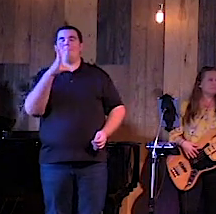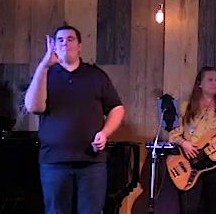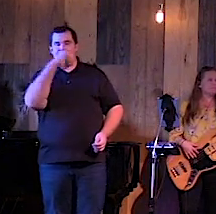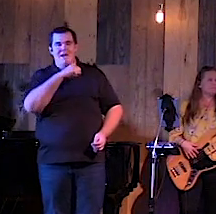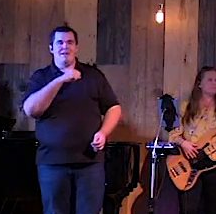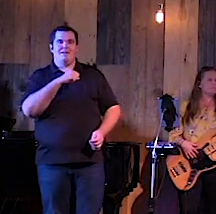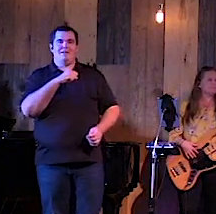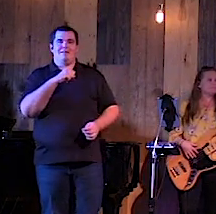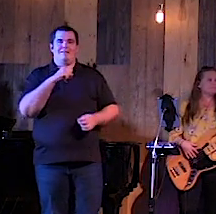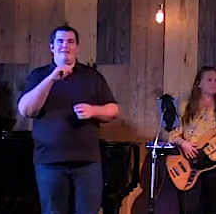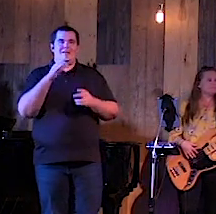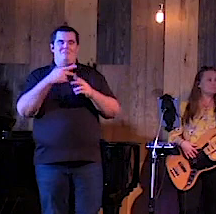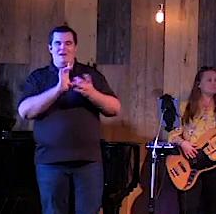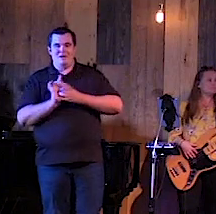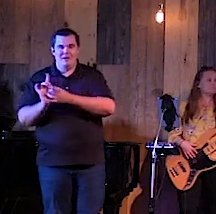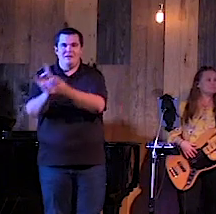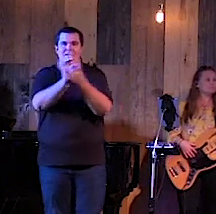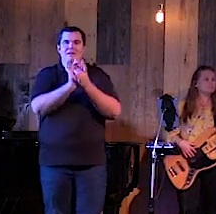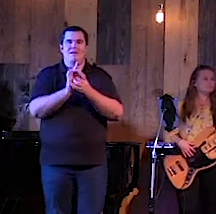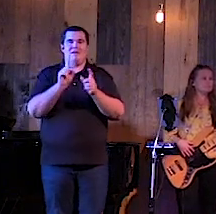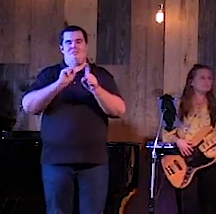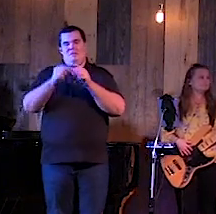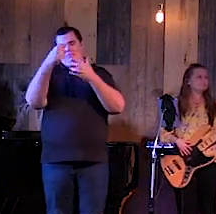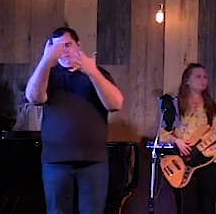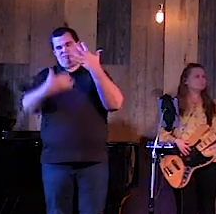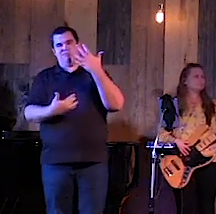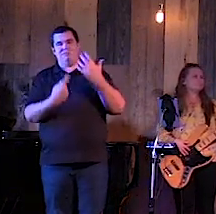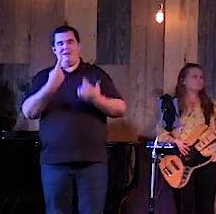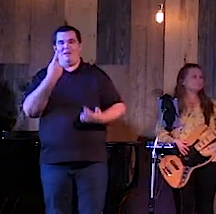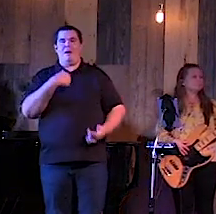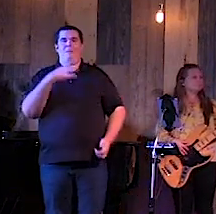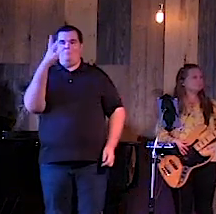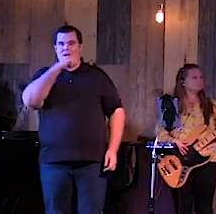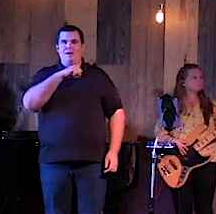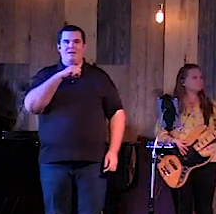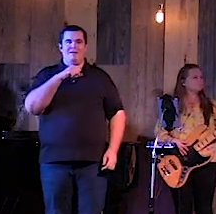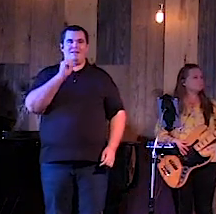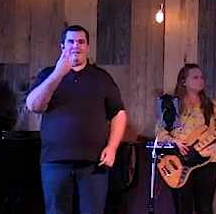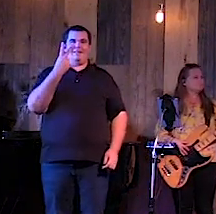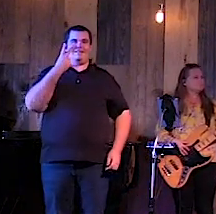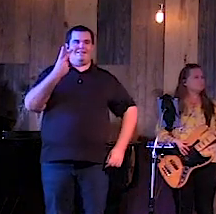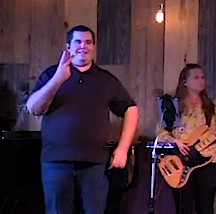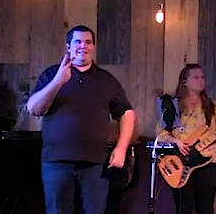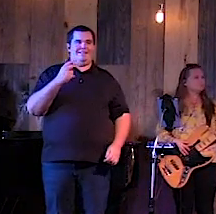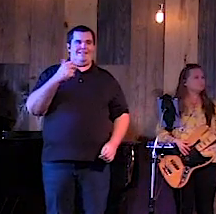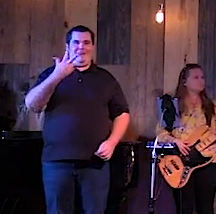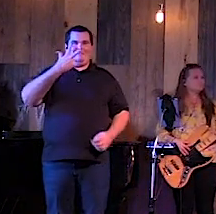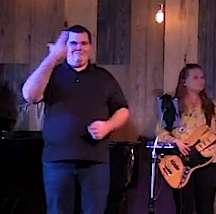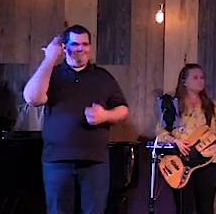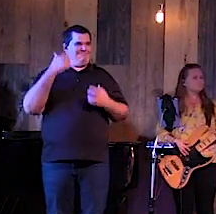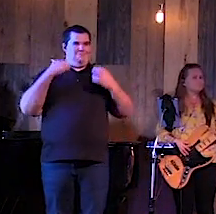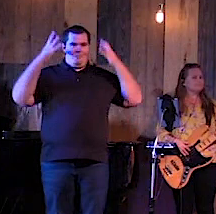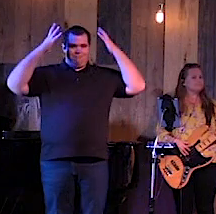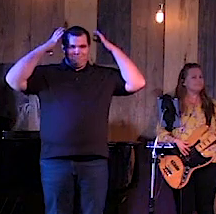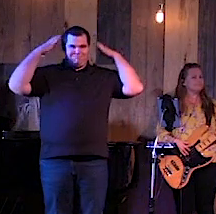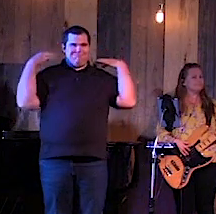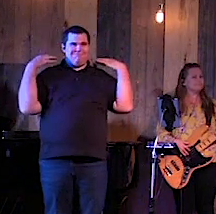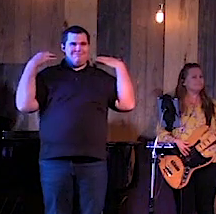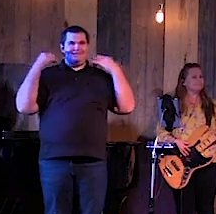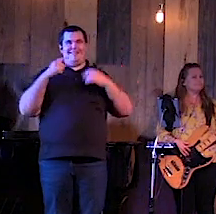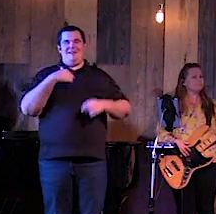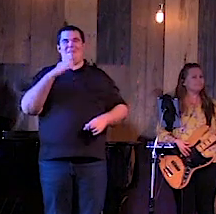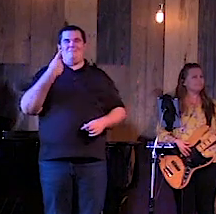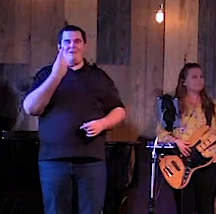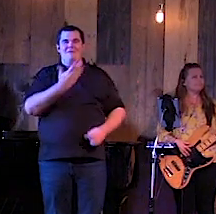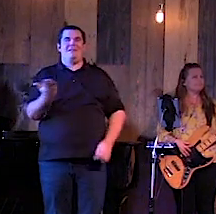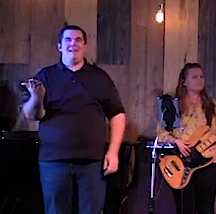missing being together and different things. One thing that I'm missing, as you can see, is a haircut. It's one